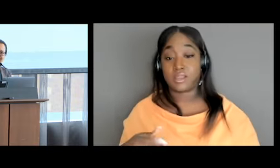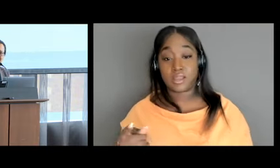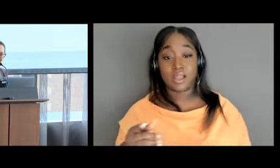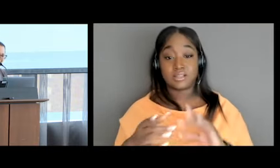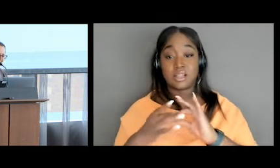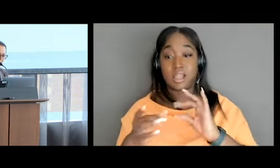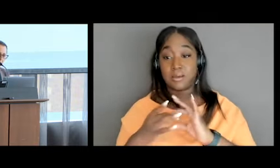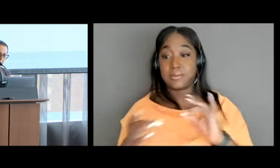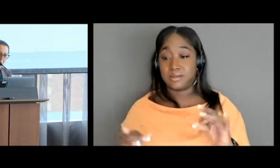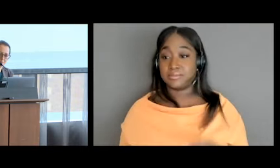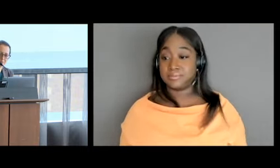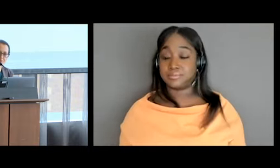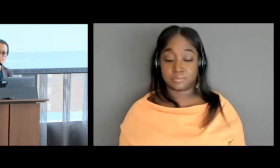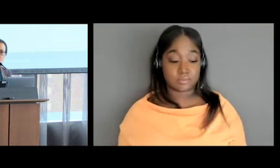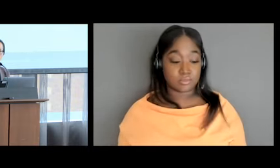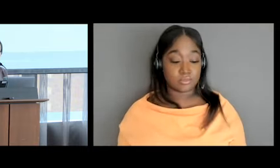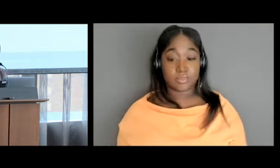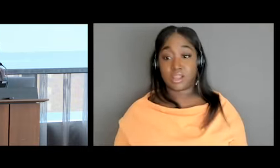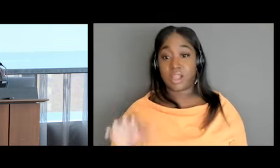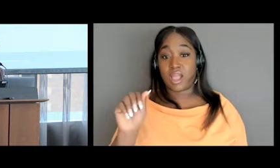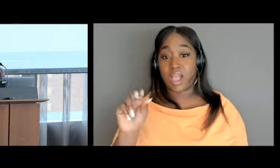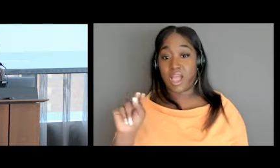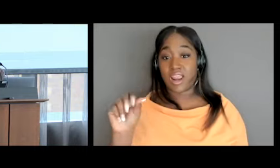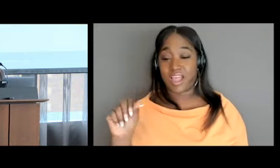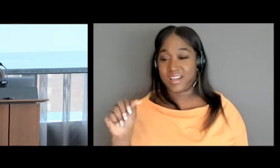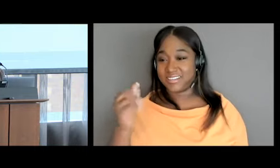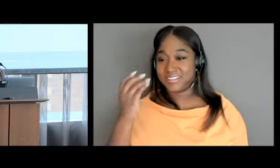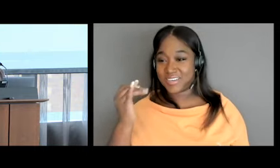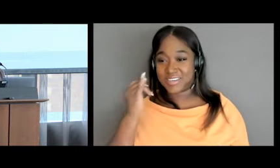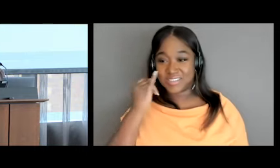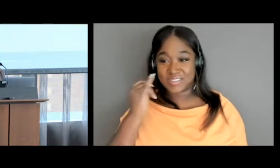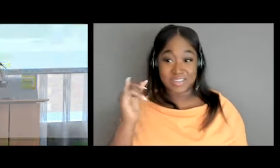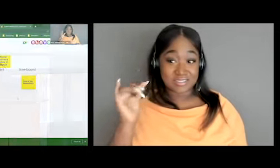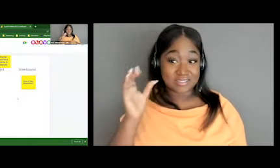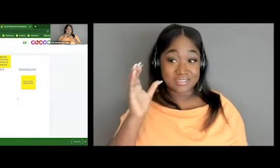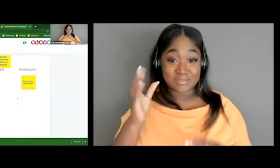So, Anna, Kim, if you can hear me, if you'd like to unmute, otherwise I'll read your comments out.